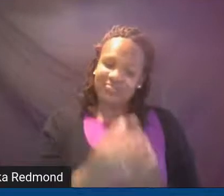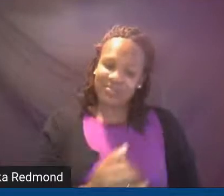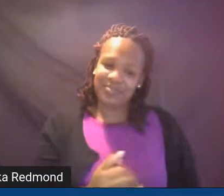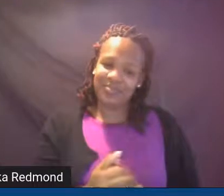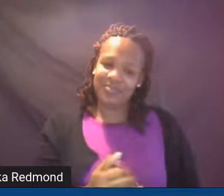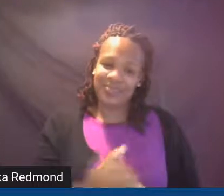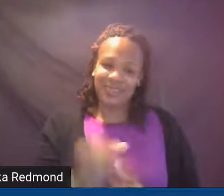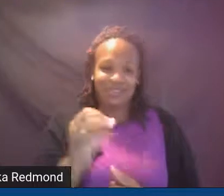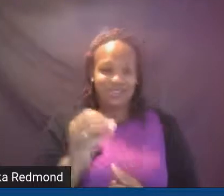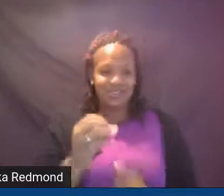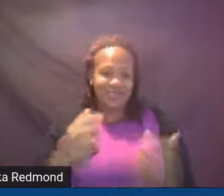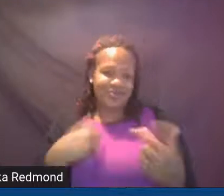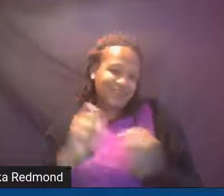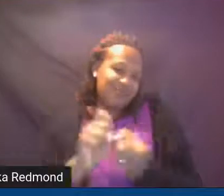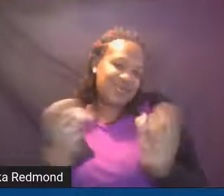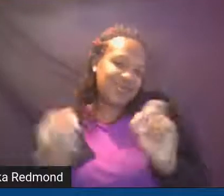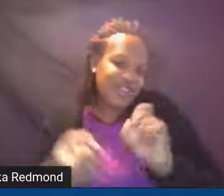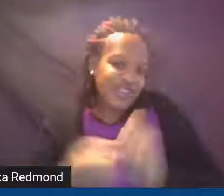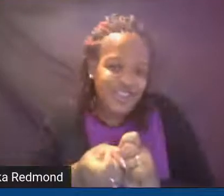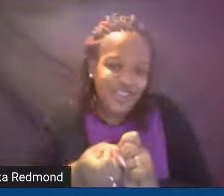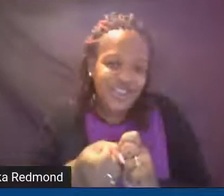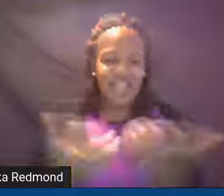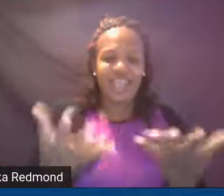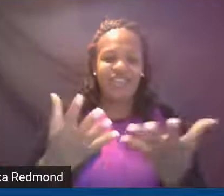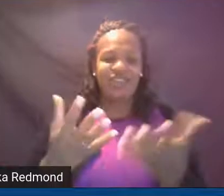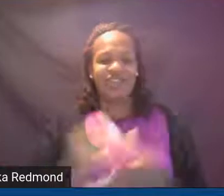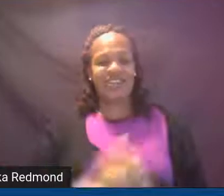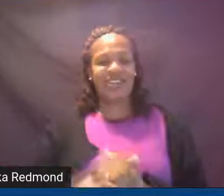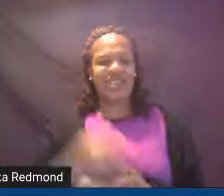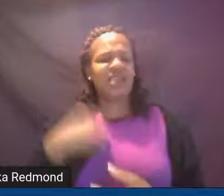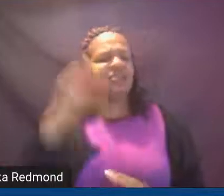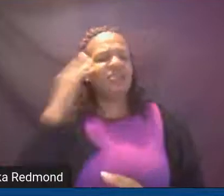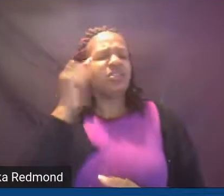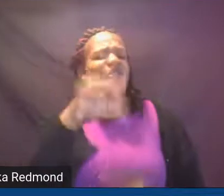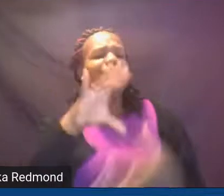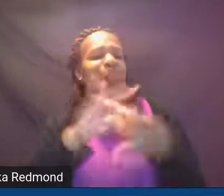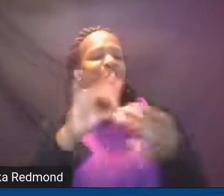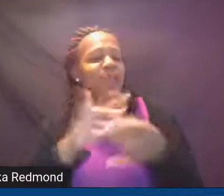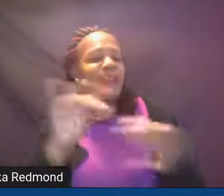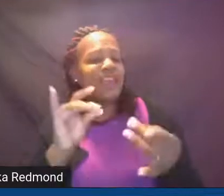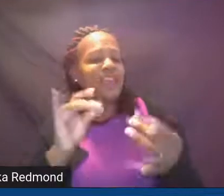Let's change some gears a little bit. I know you have mentioned something